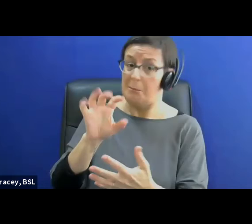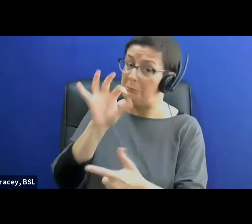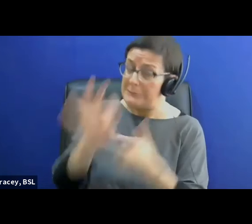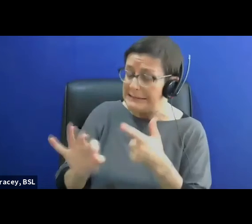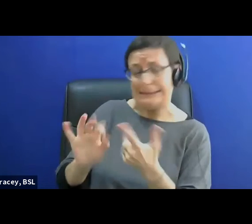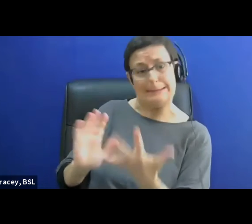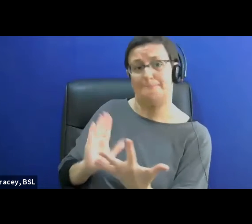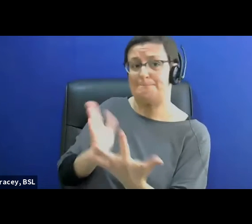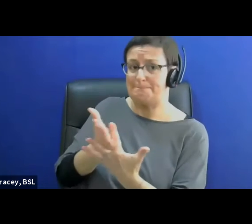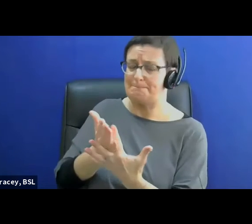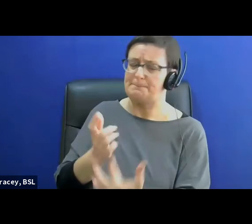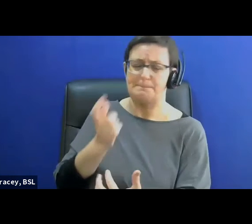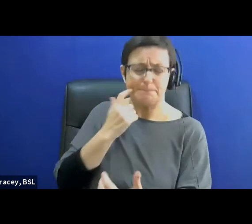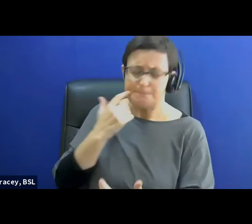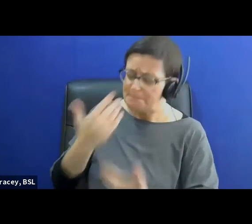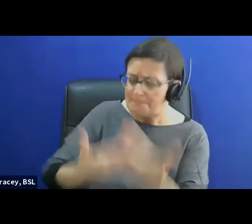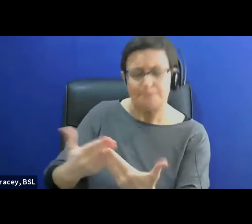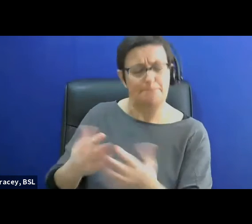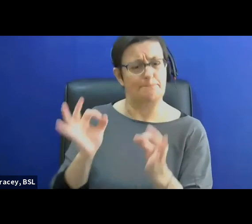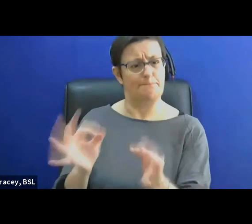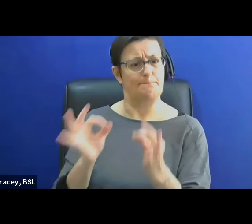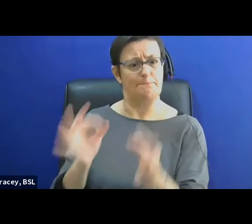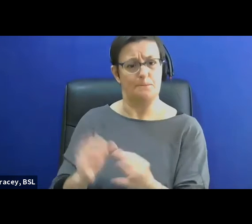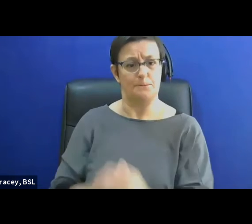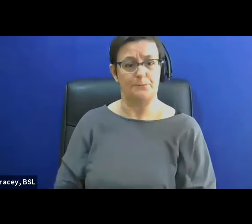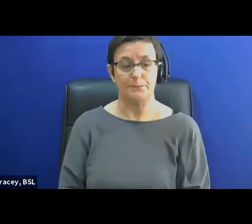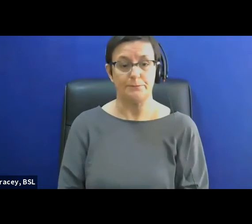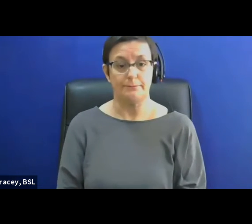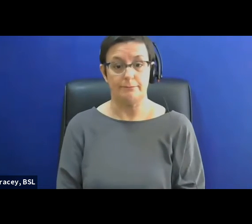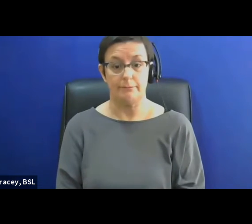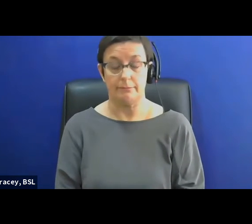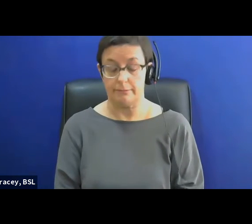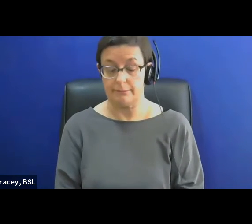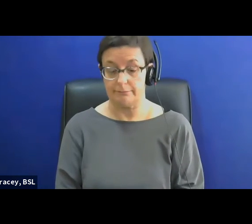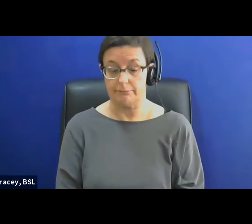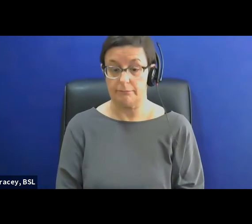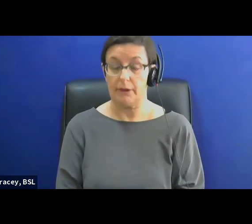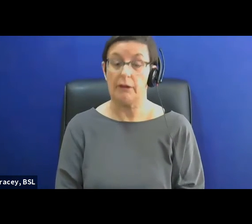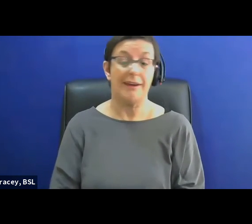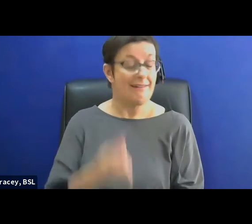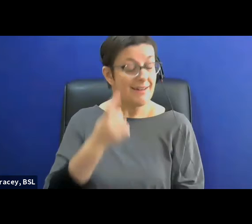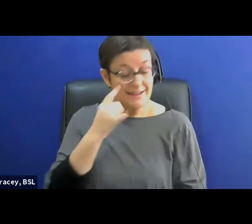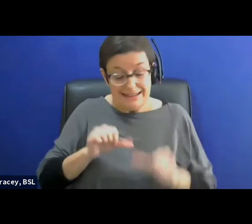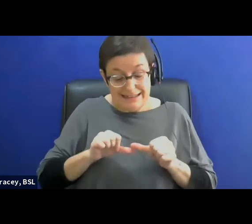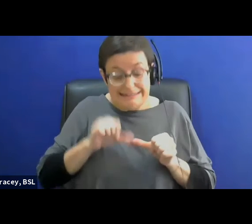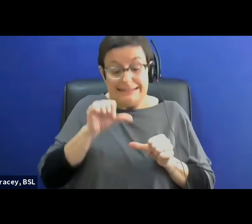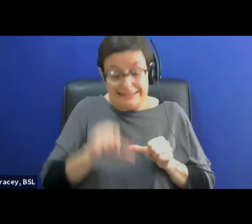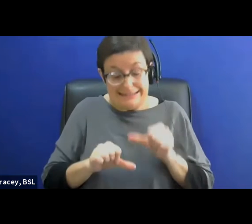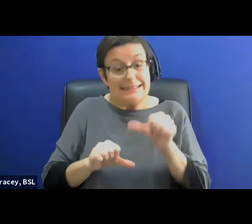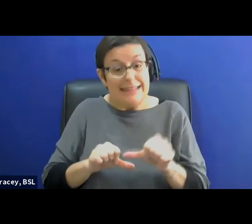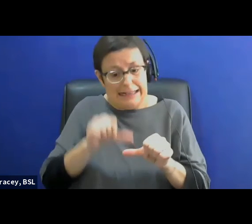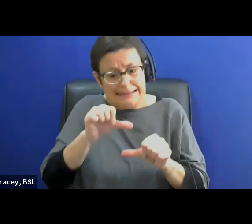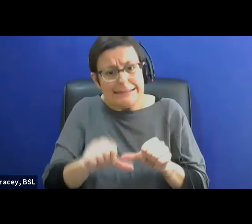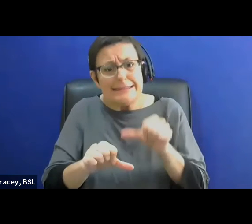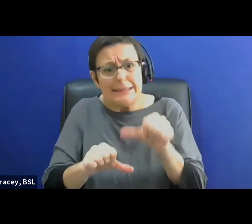So really, I think it's, when I look at the next steps of where we need to get to, I think the big thing is